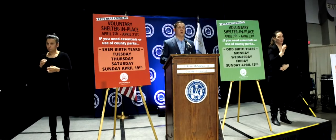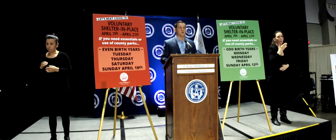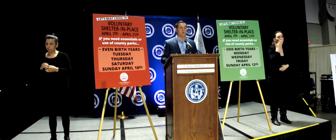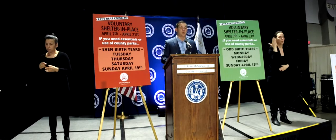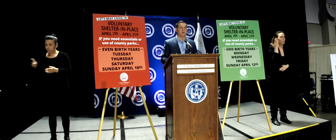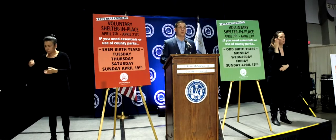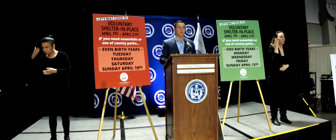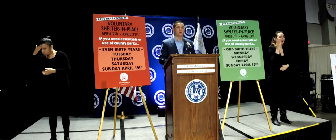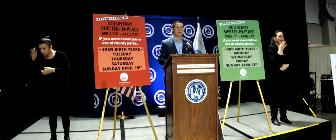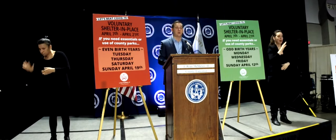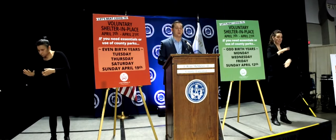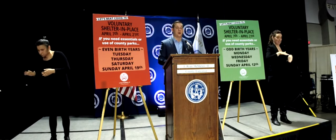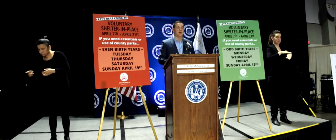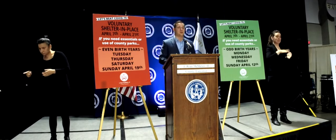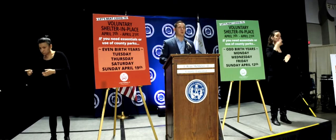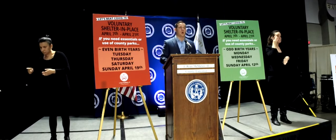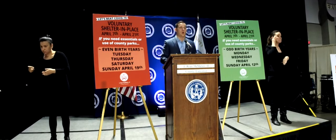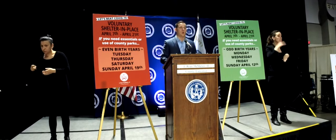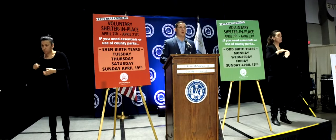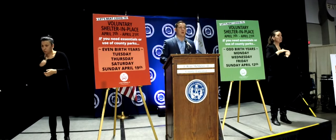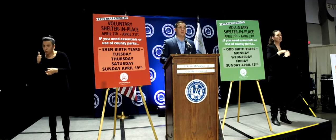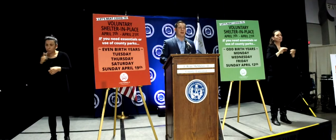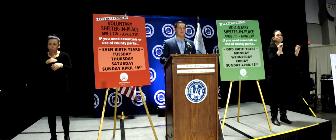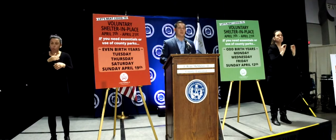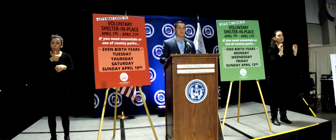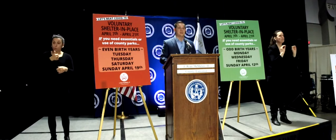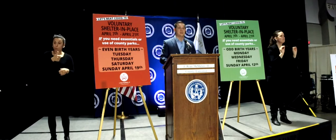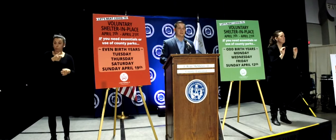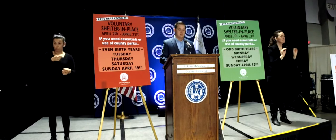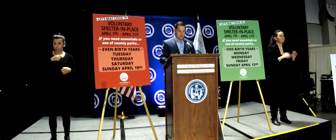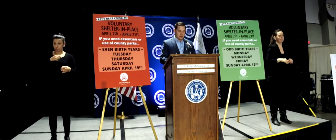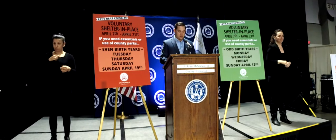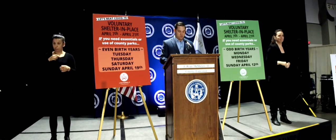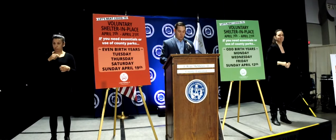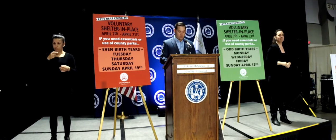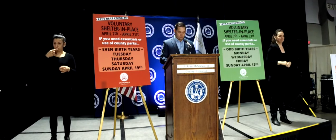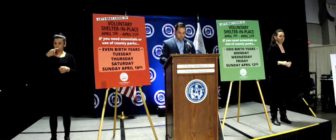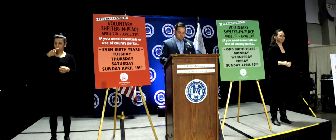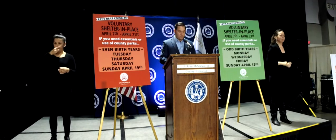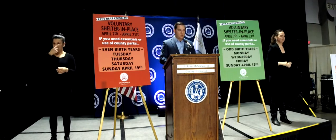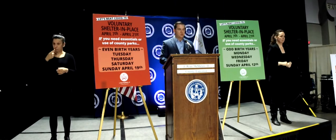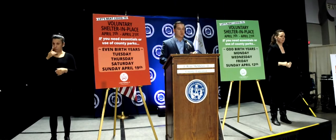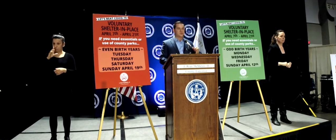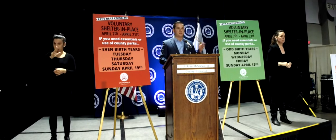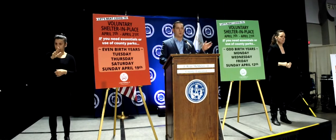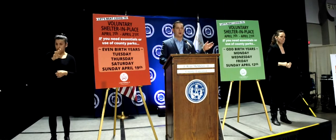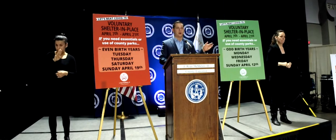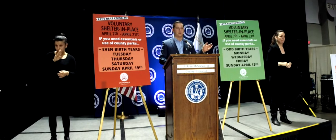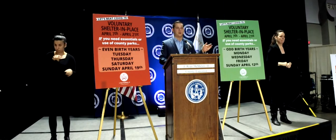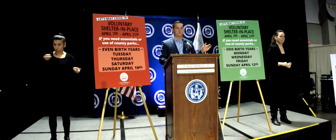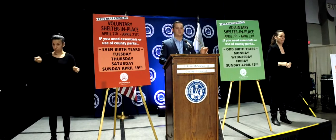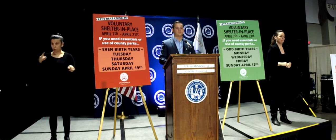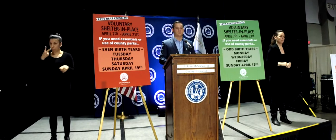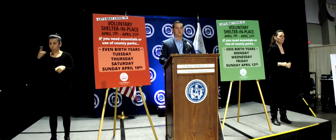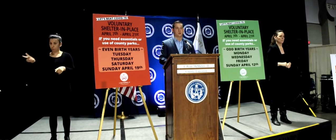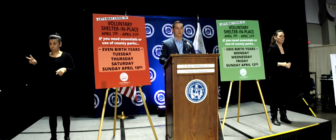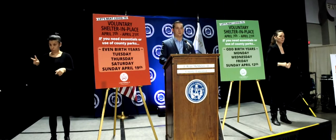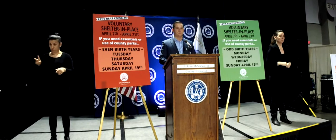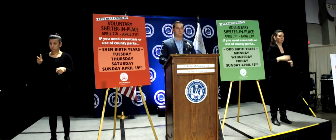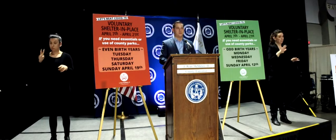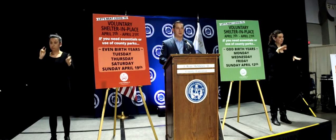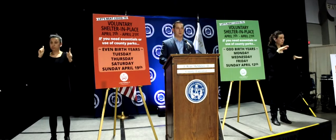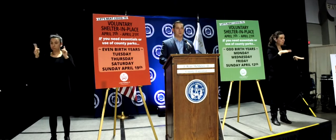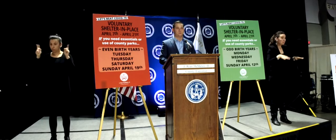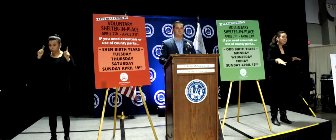Nation, who we're also working with, has no positive cases at this point. So it's everywhere in our county. It's